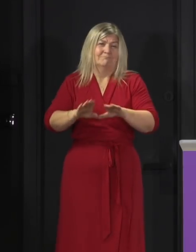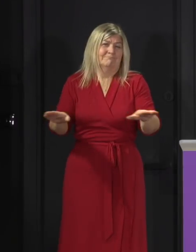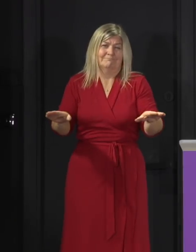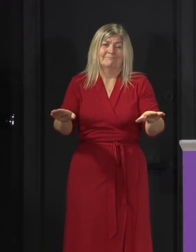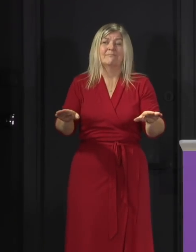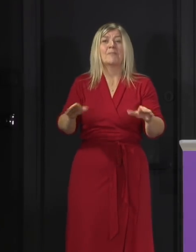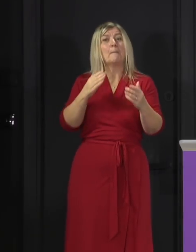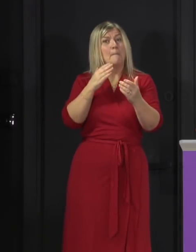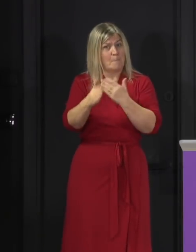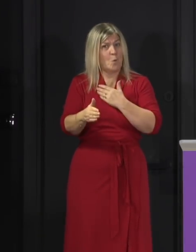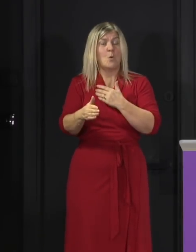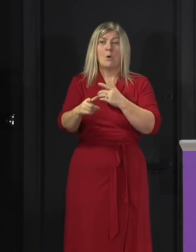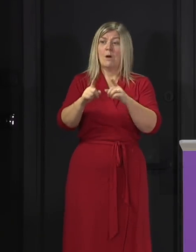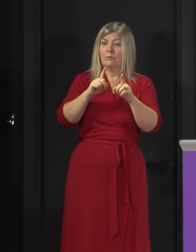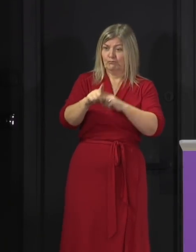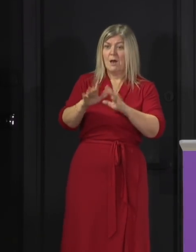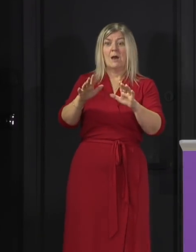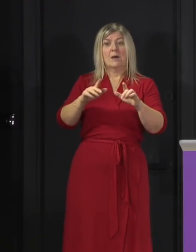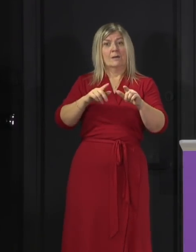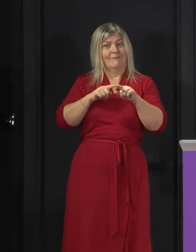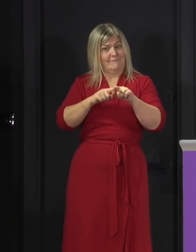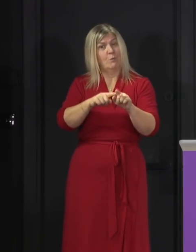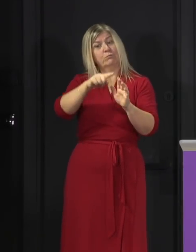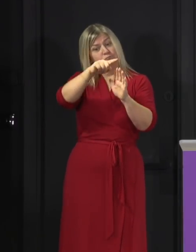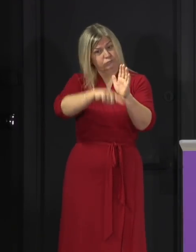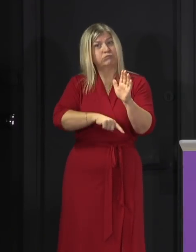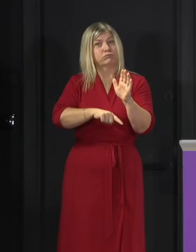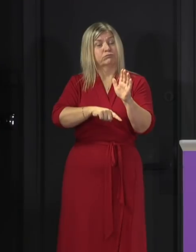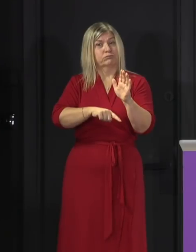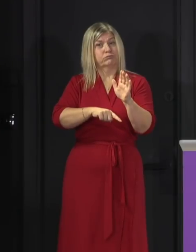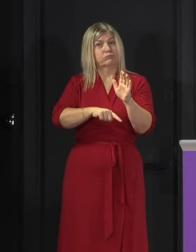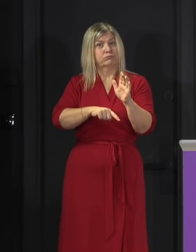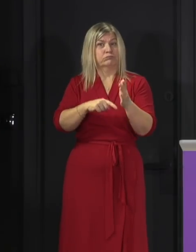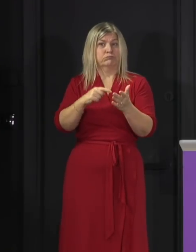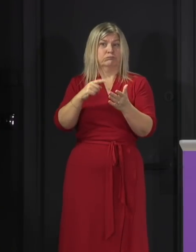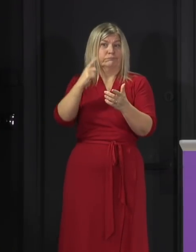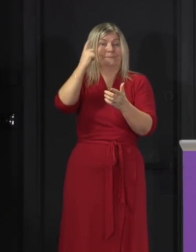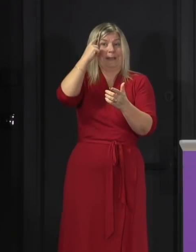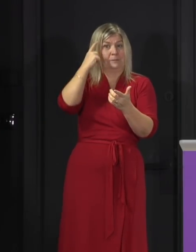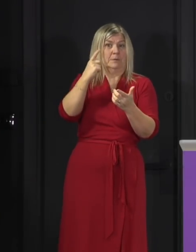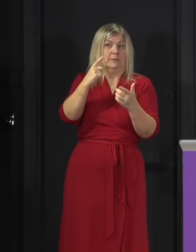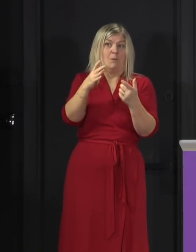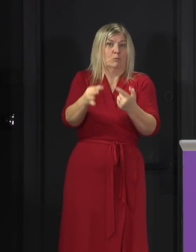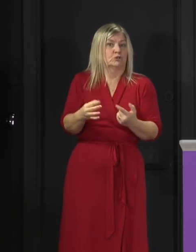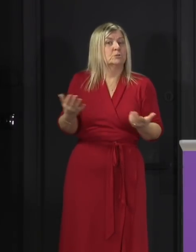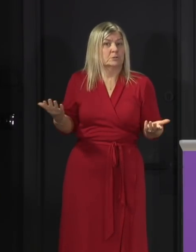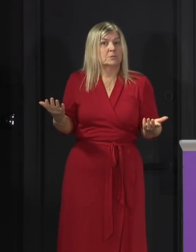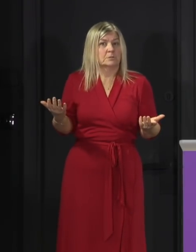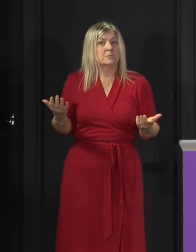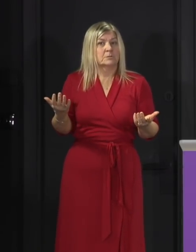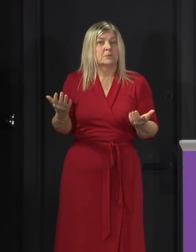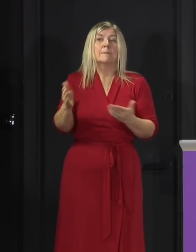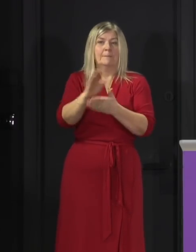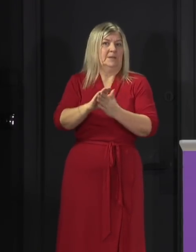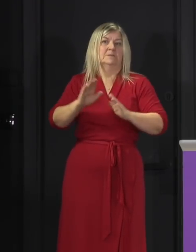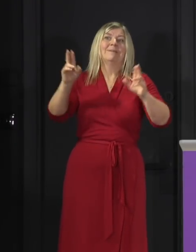these flexibilities that are there for those pragmatic reasons, then the less the risk will be of us seeing a